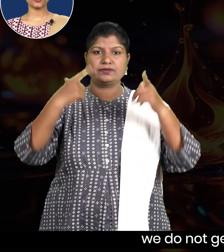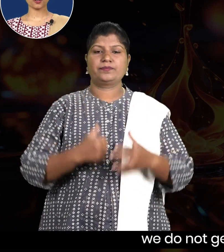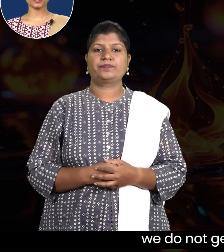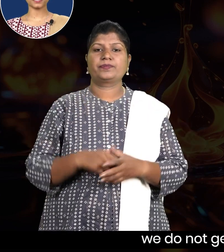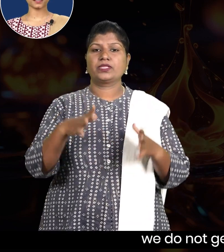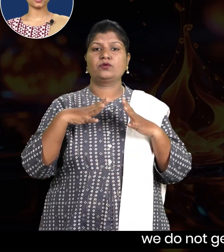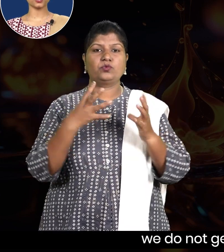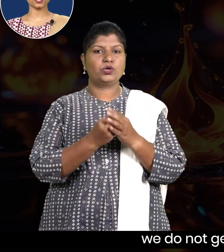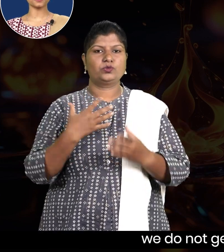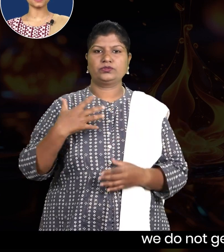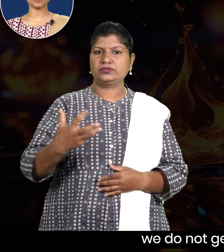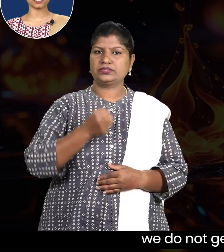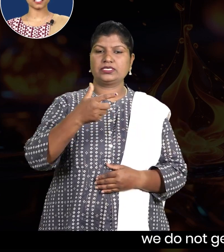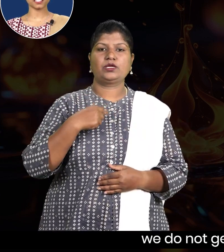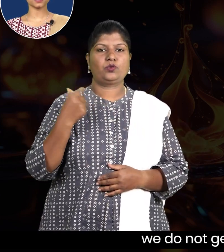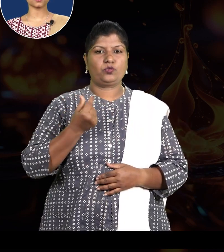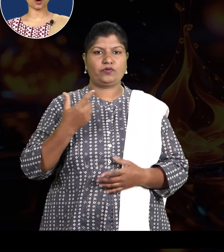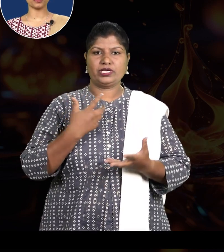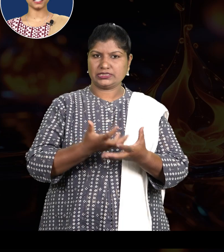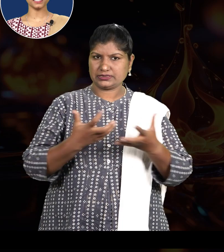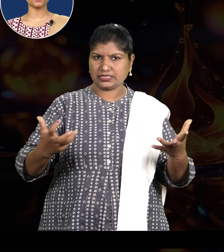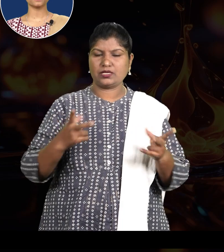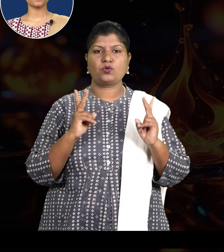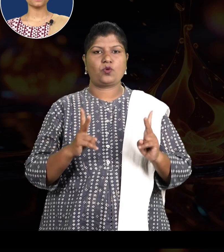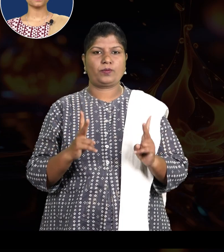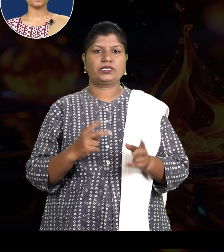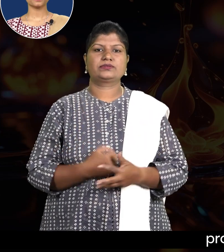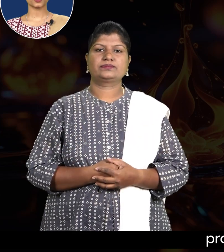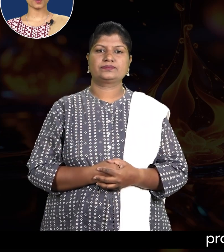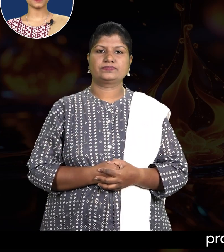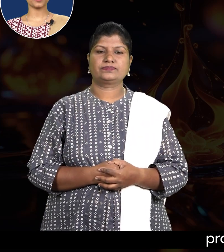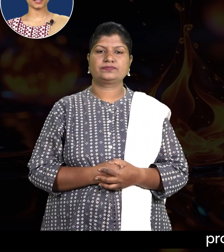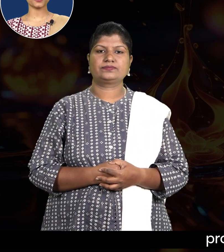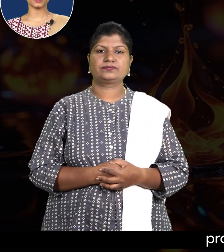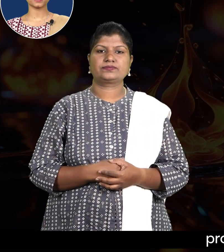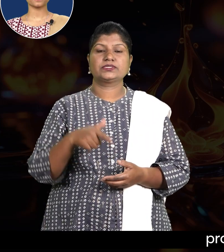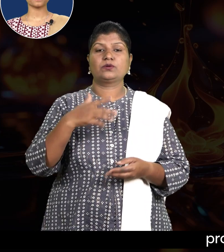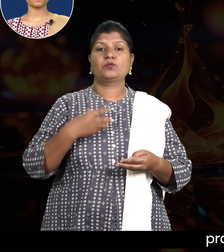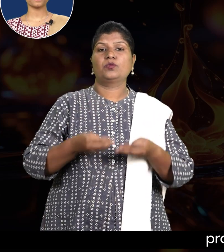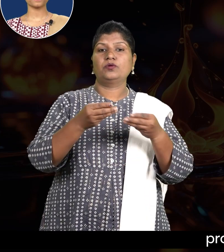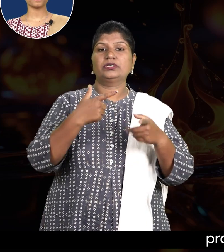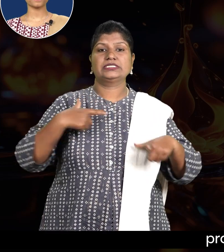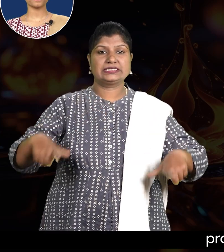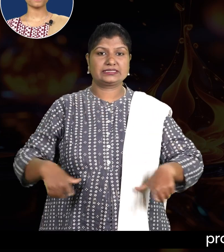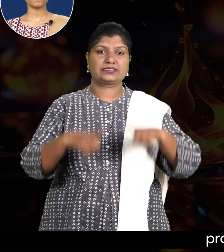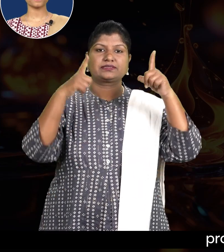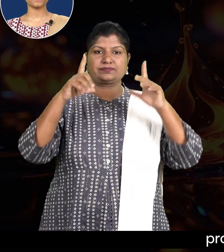we do not get the useful substances normally provided by tree.